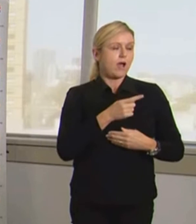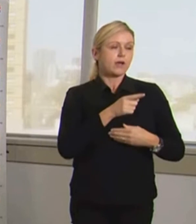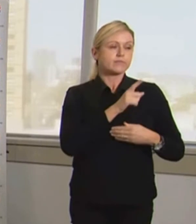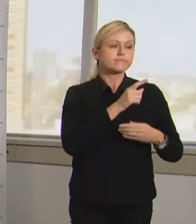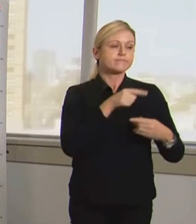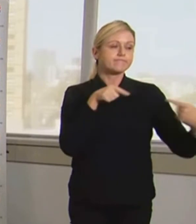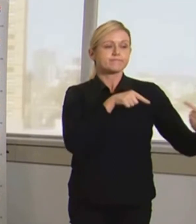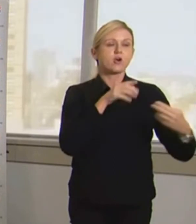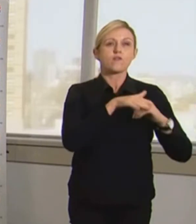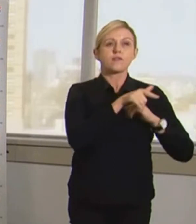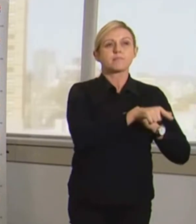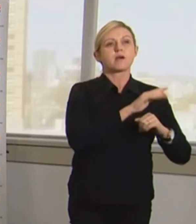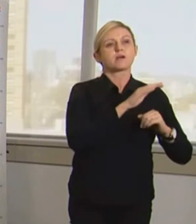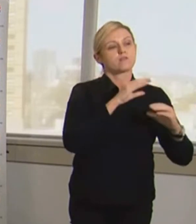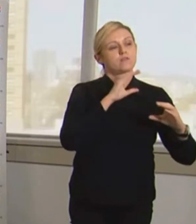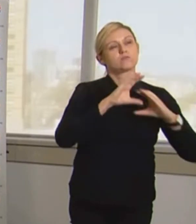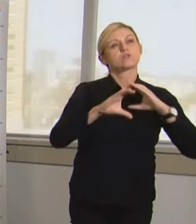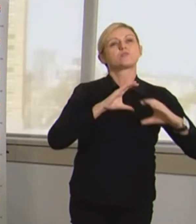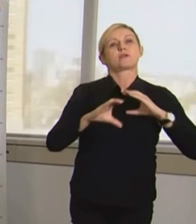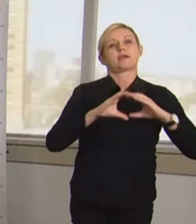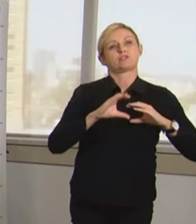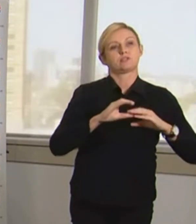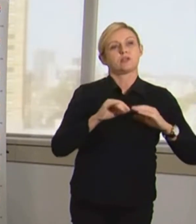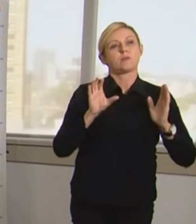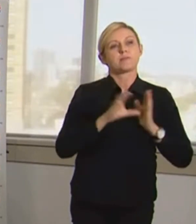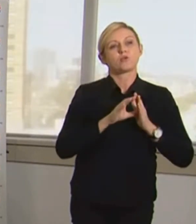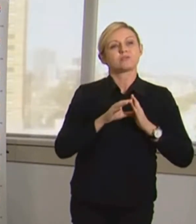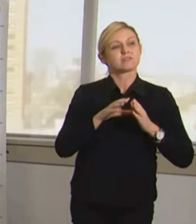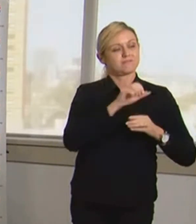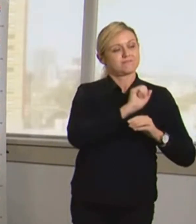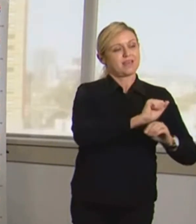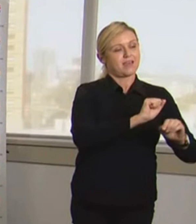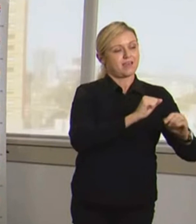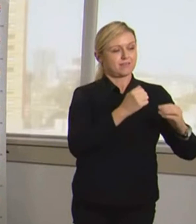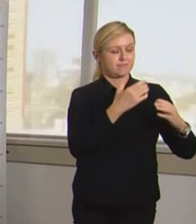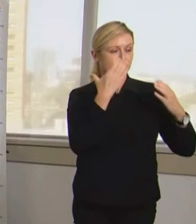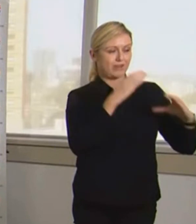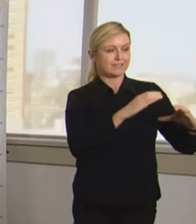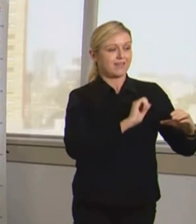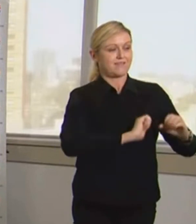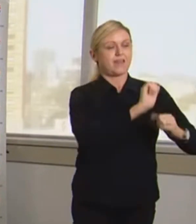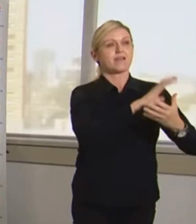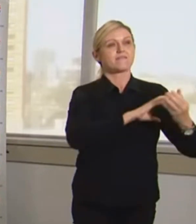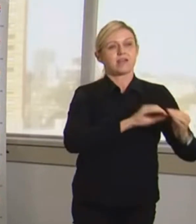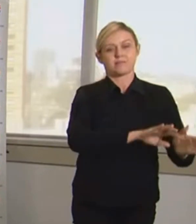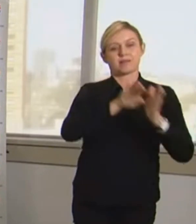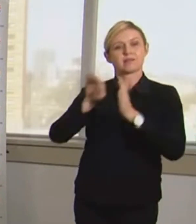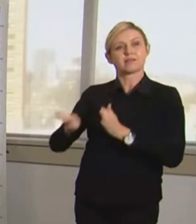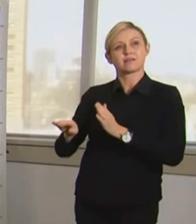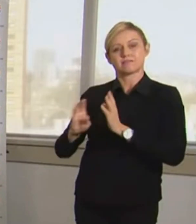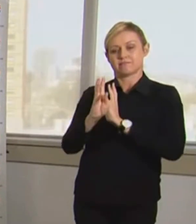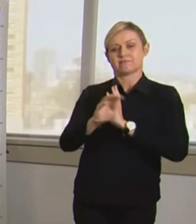It was about the fact that the family members were outside saying they weren't. But, you know, Anglicare's view on that was that they had an arrangement through